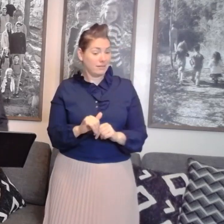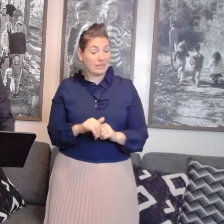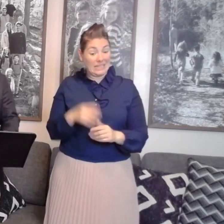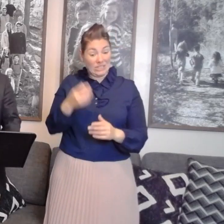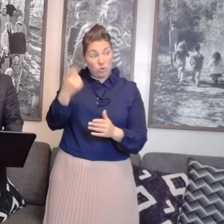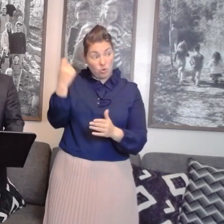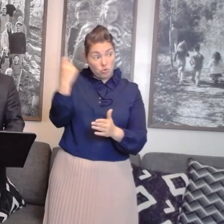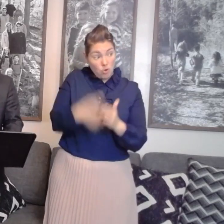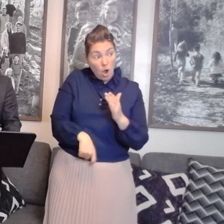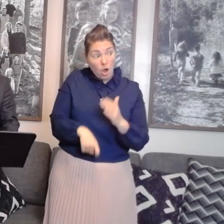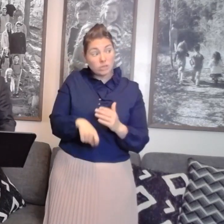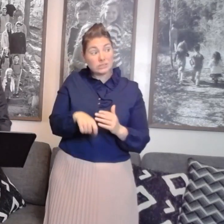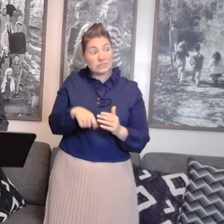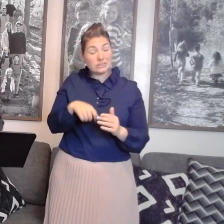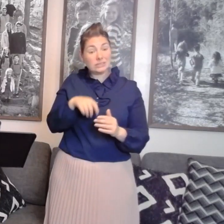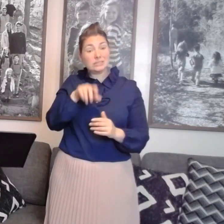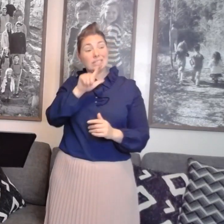cost